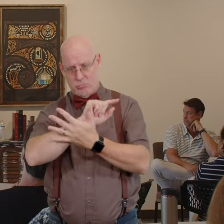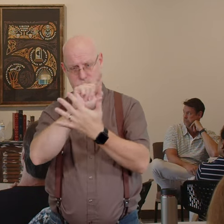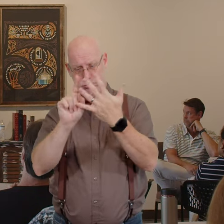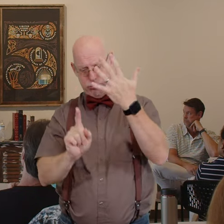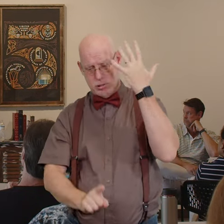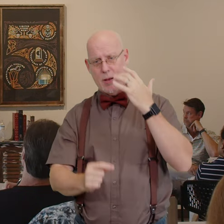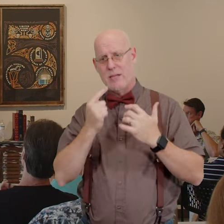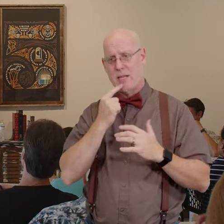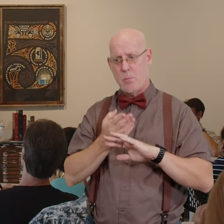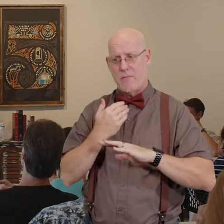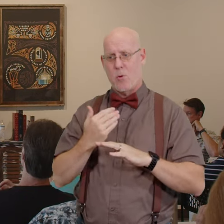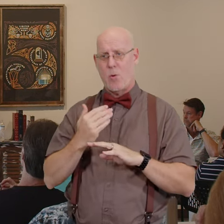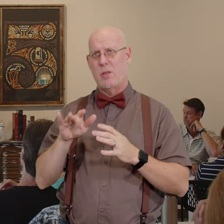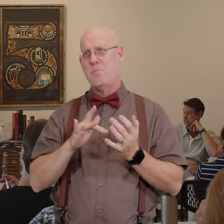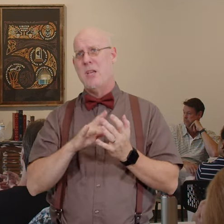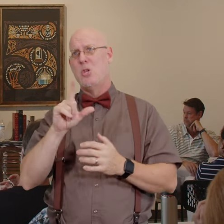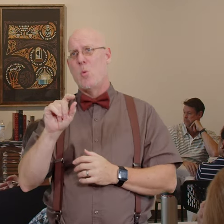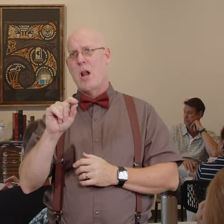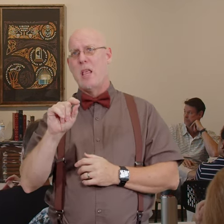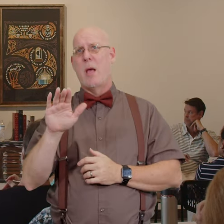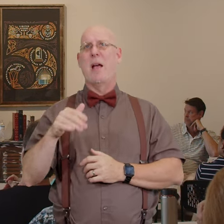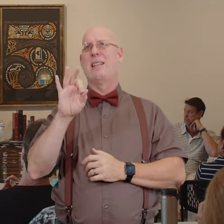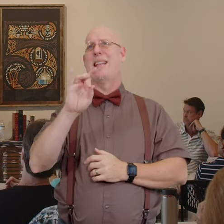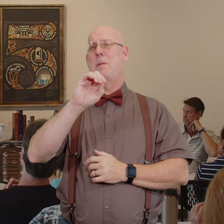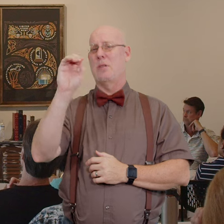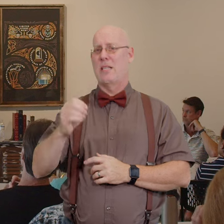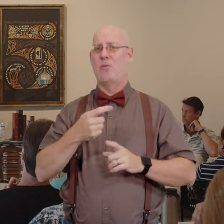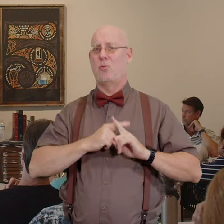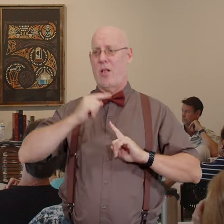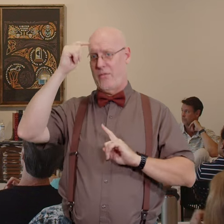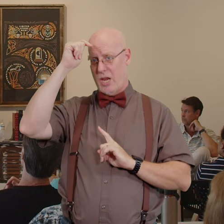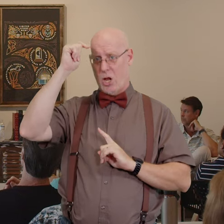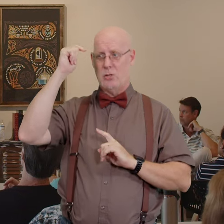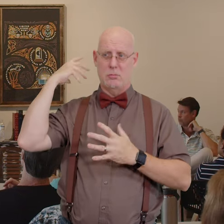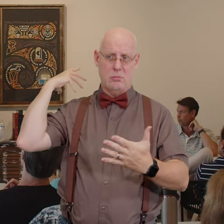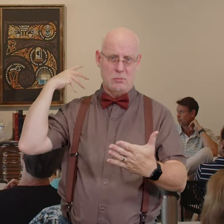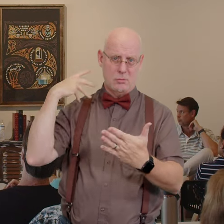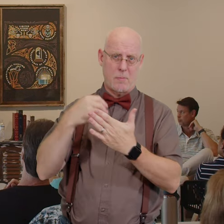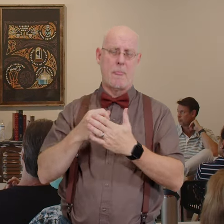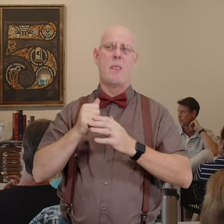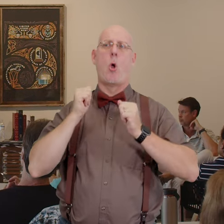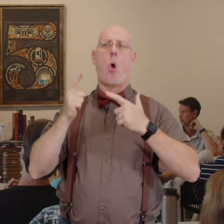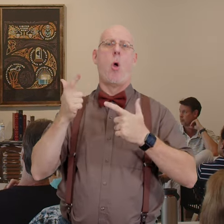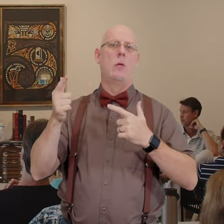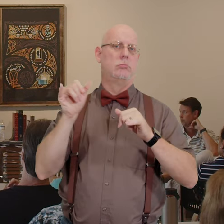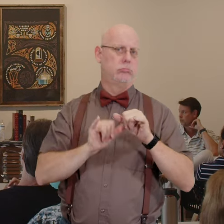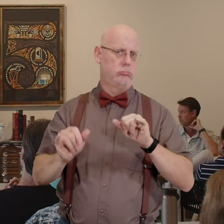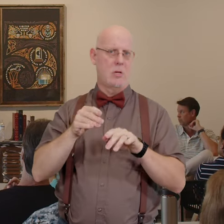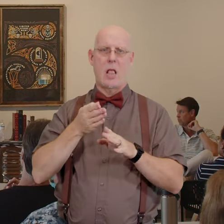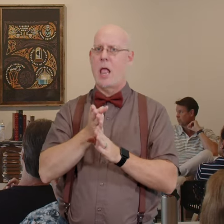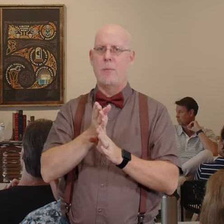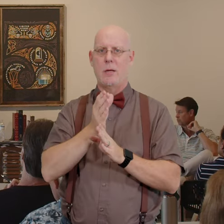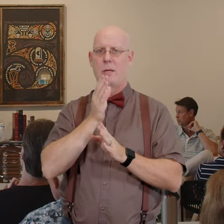mentioned. And I would argue prior to the mid-20th century, about 98% of Christian theologians throughout the centuries are all in complete